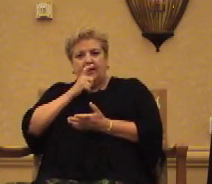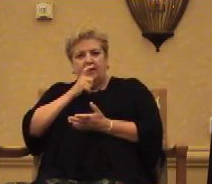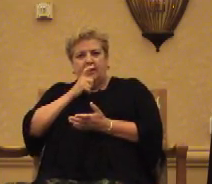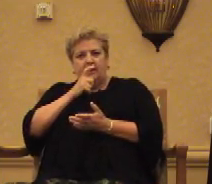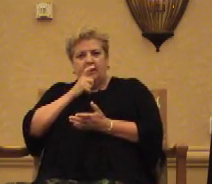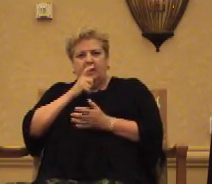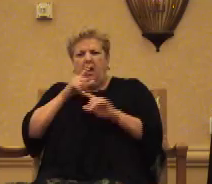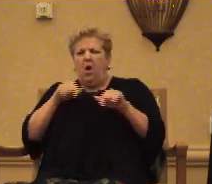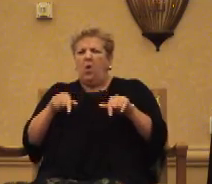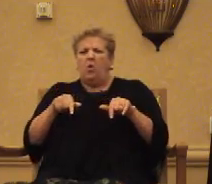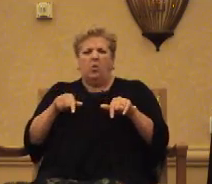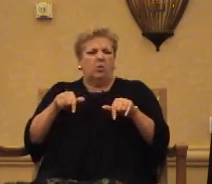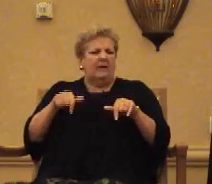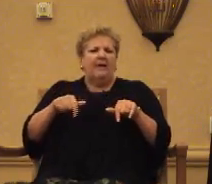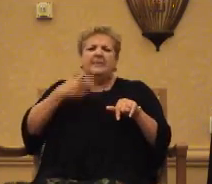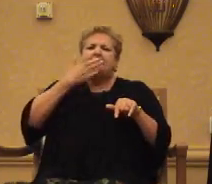test day.